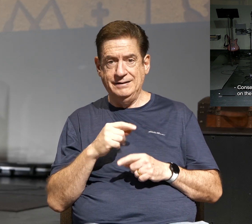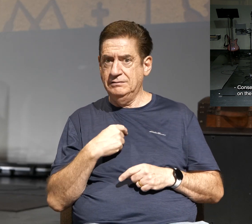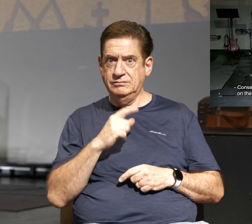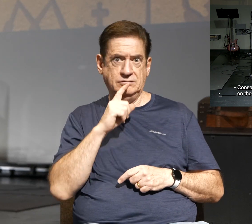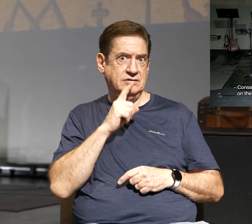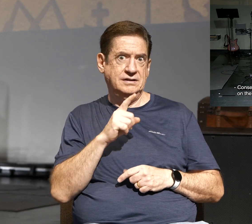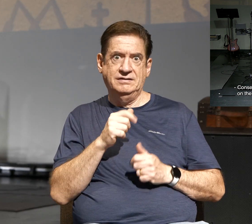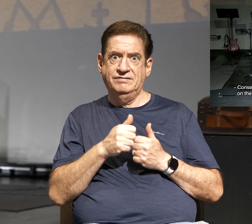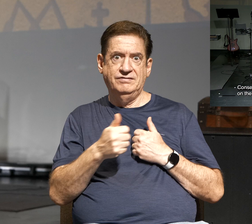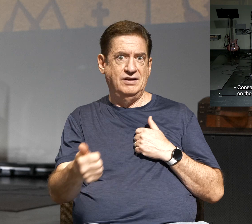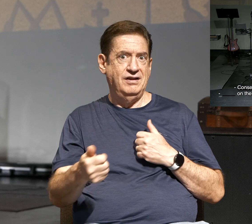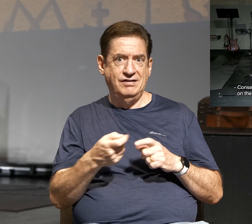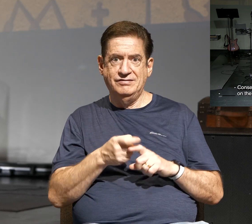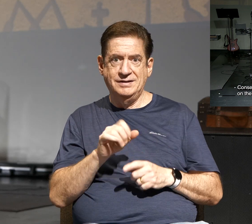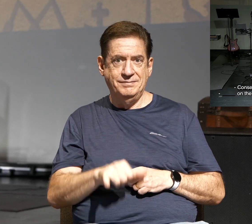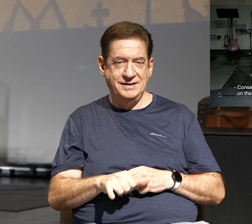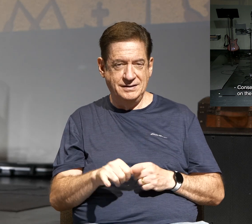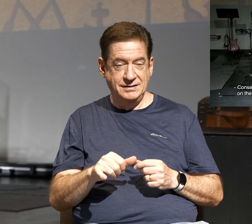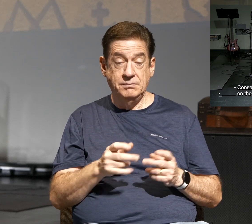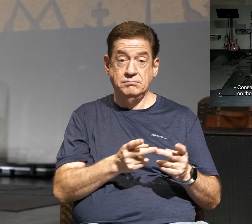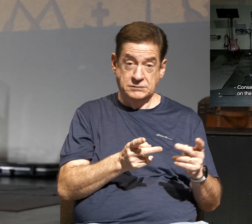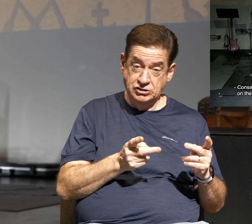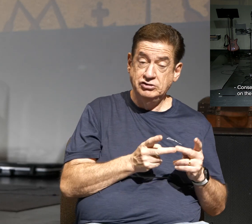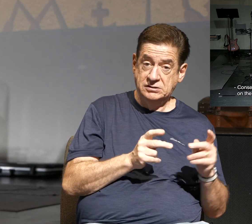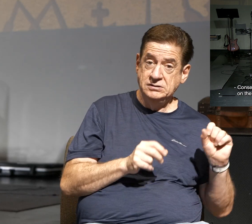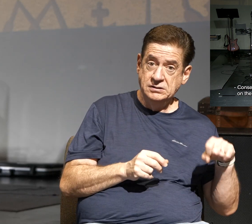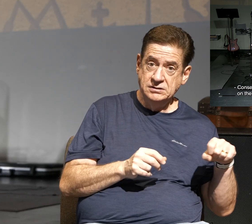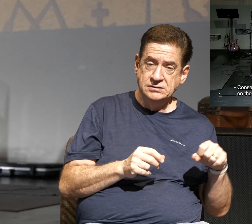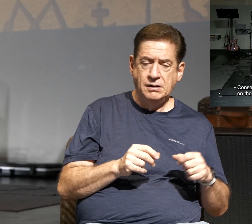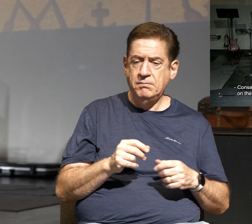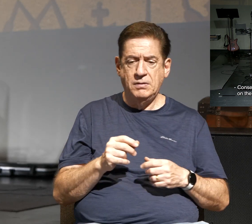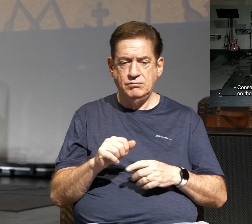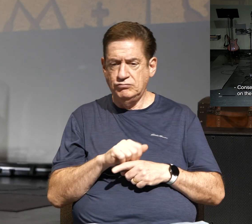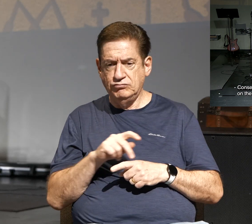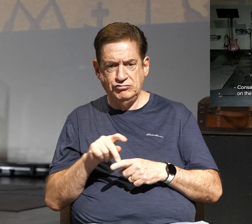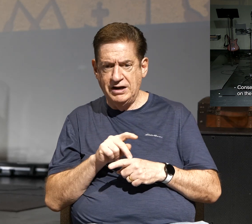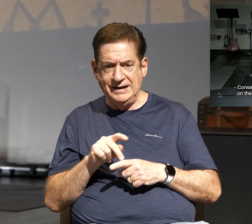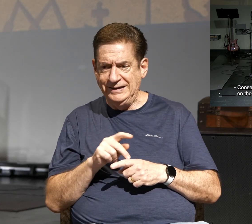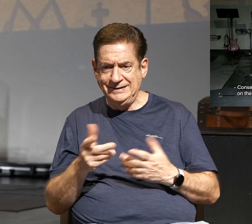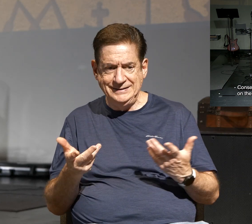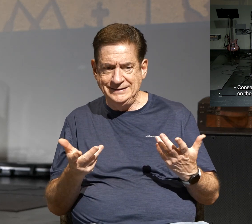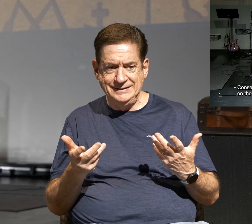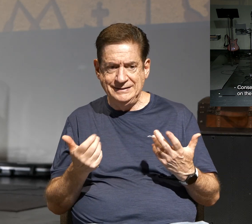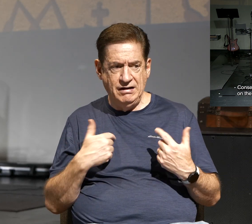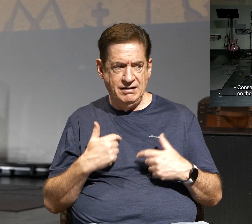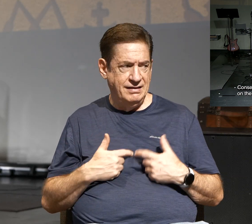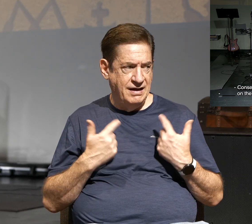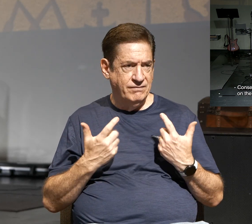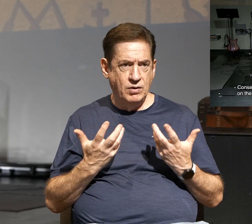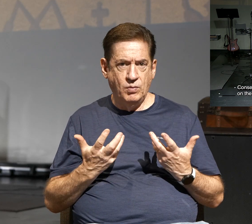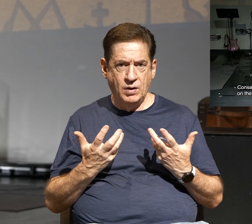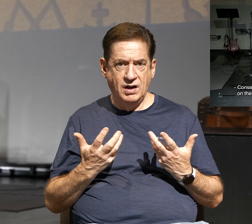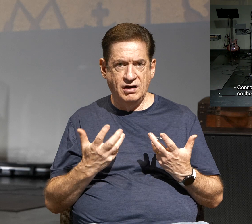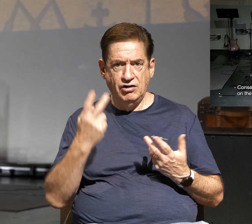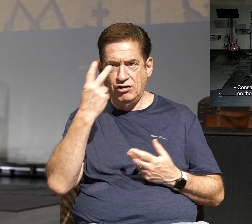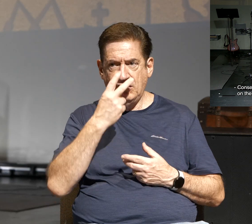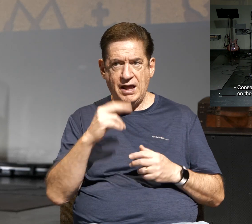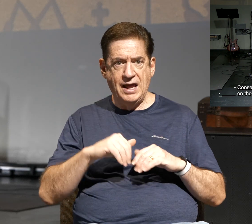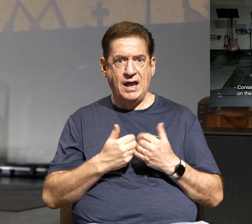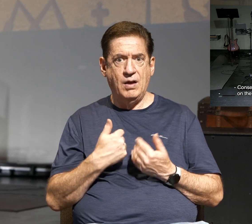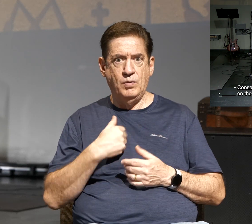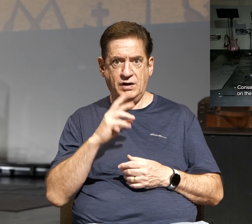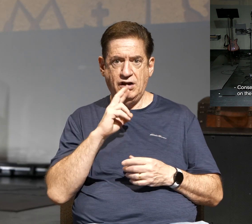positionally. But practically, as we begin to live our life, we want our lives practically to look how we